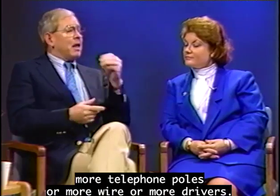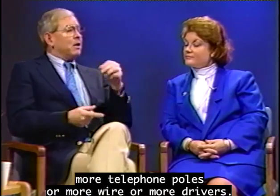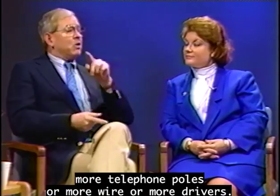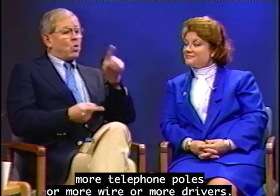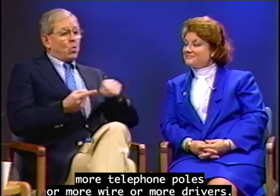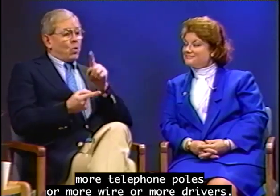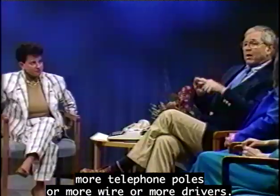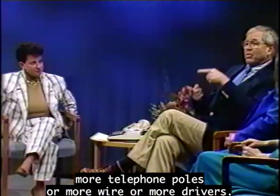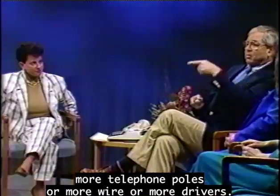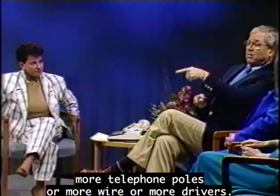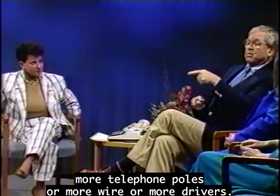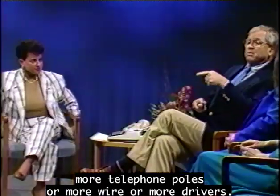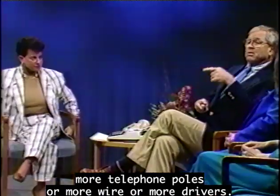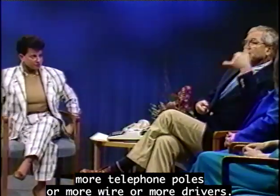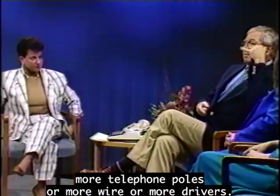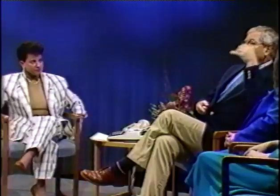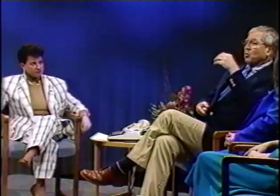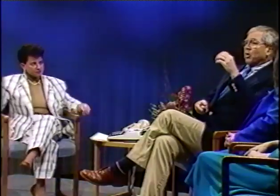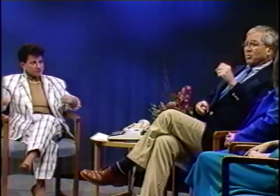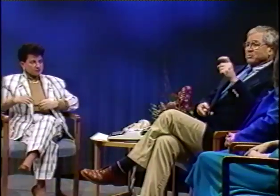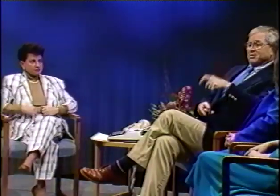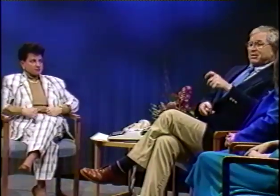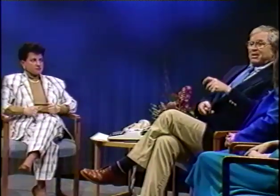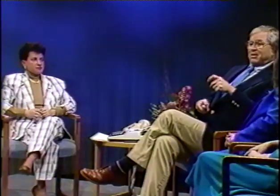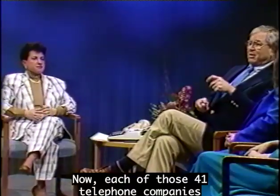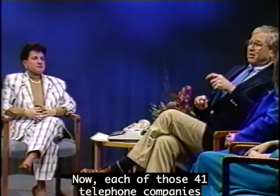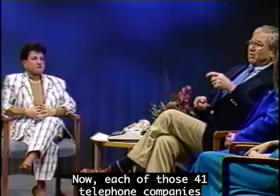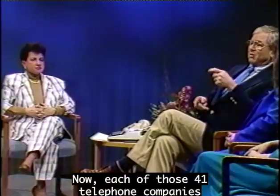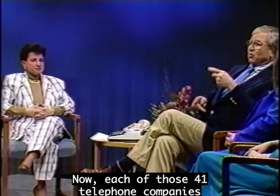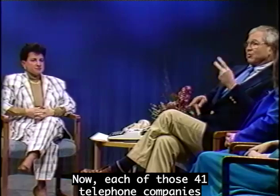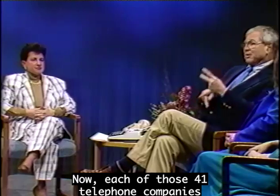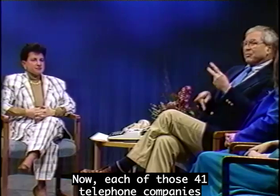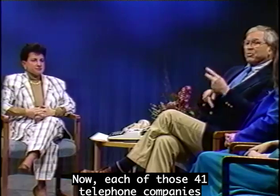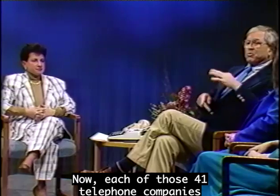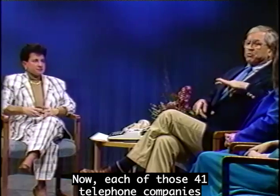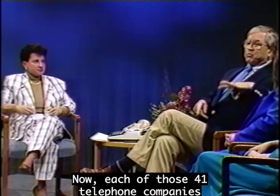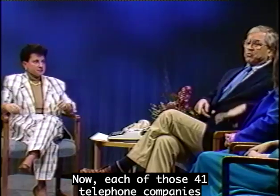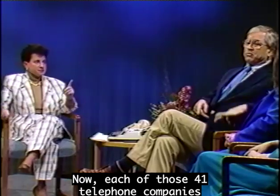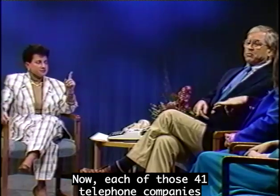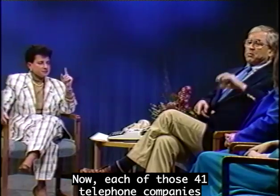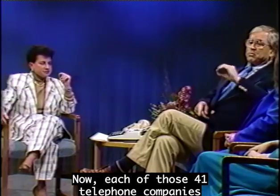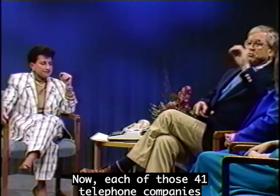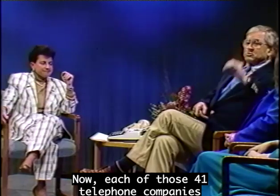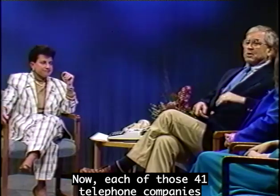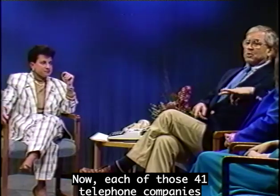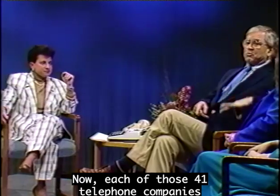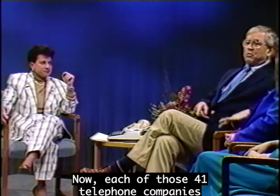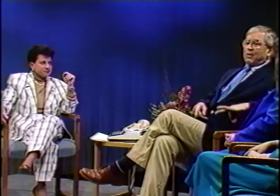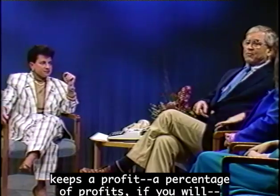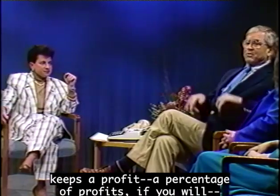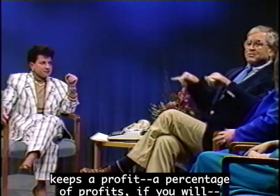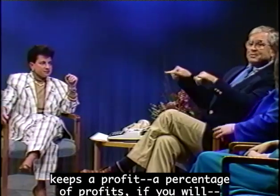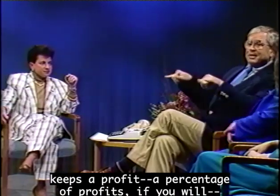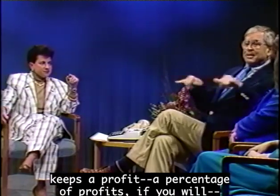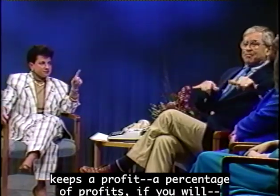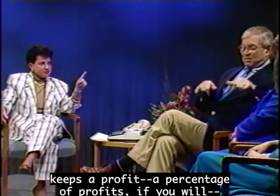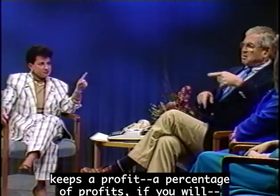or more wire or more drivers. Now, each of those 41 telephone companies keeps a profit,